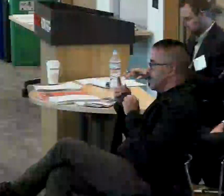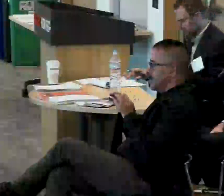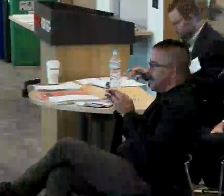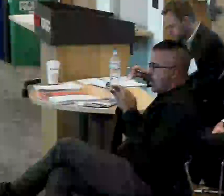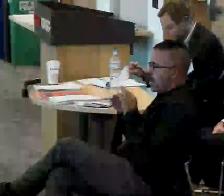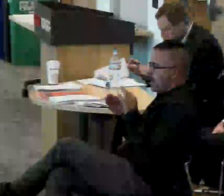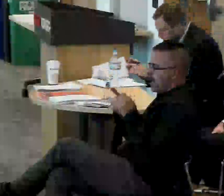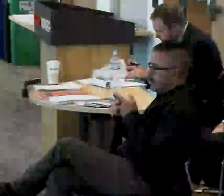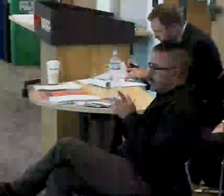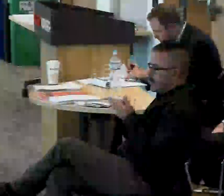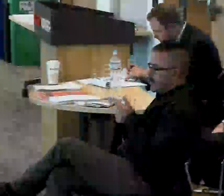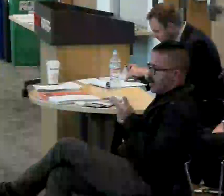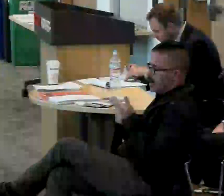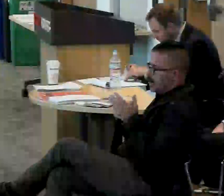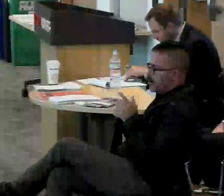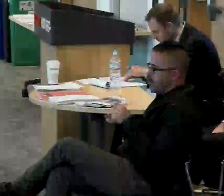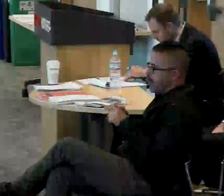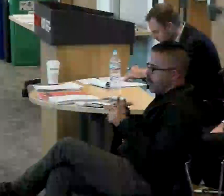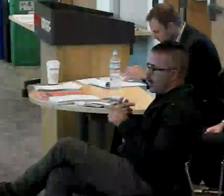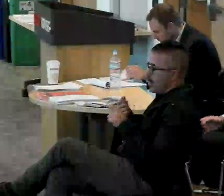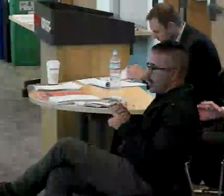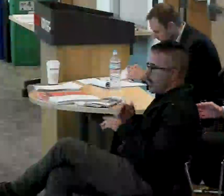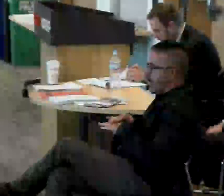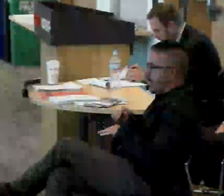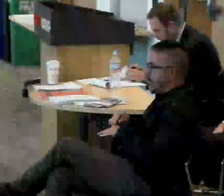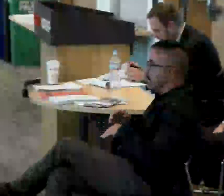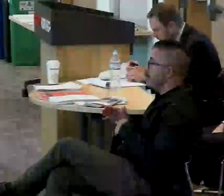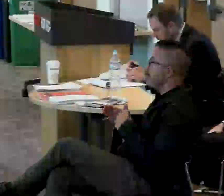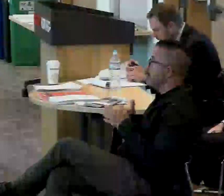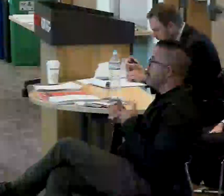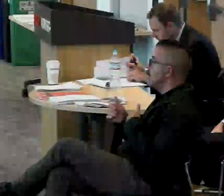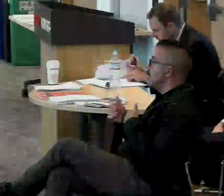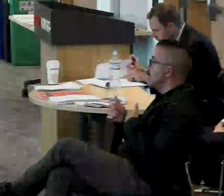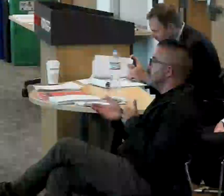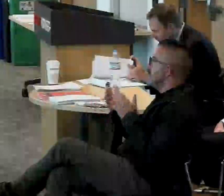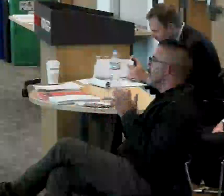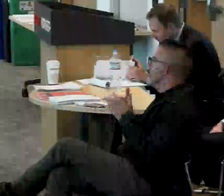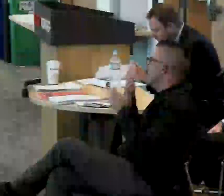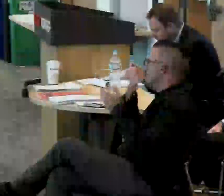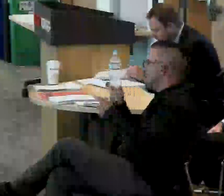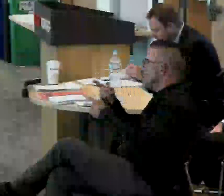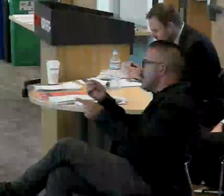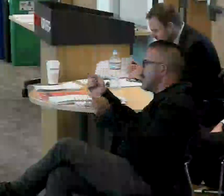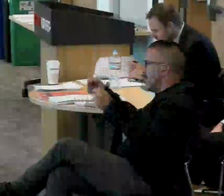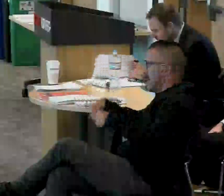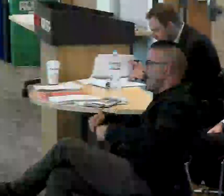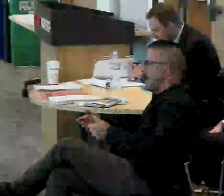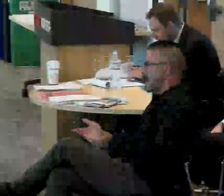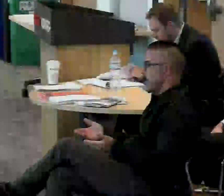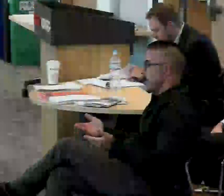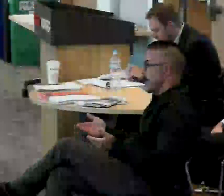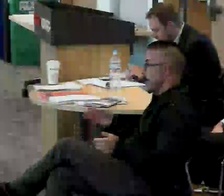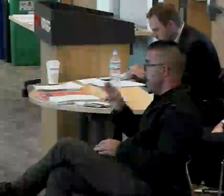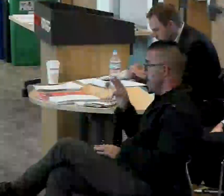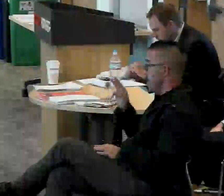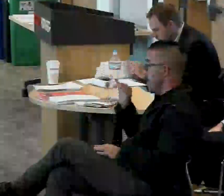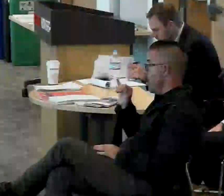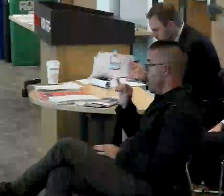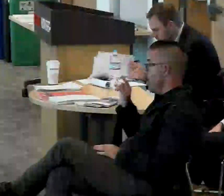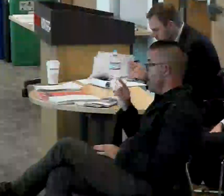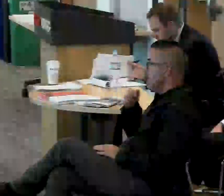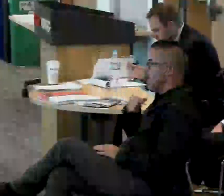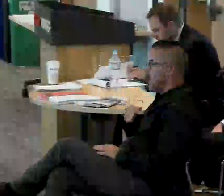we talk about this. Again, I just want to thank all you guys for being here. At WID, we're all about asset